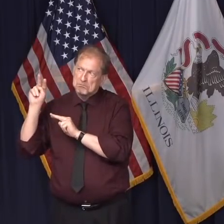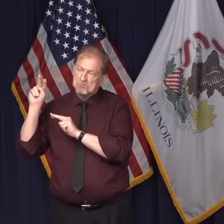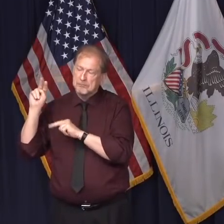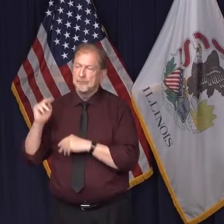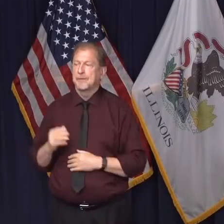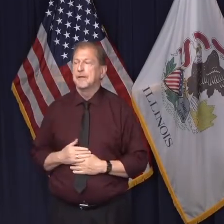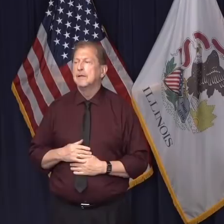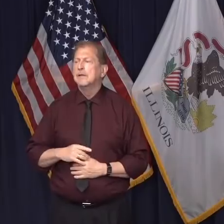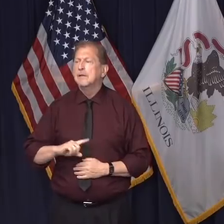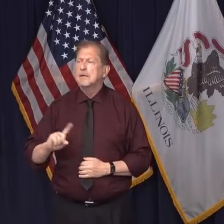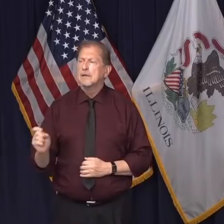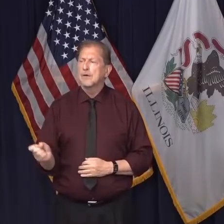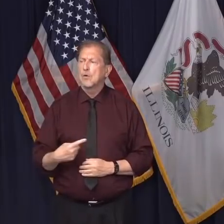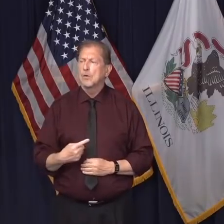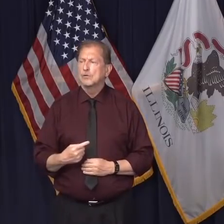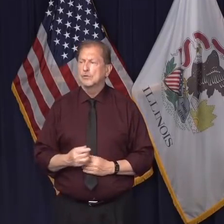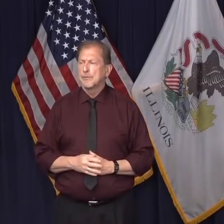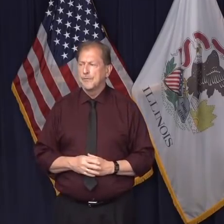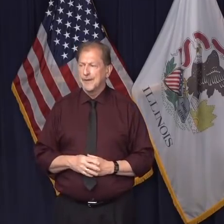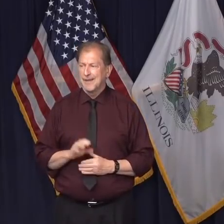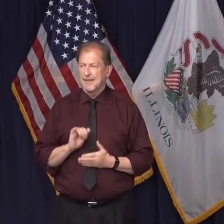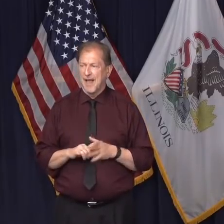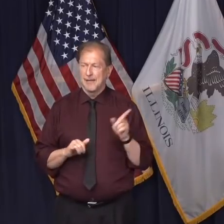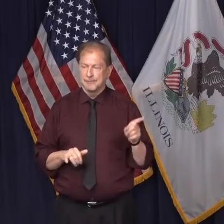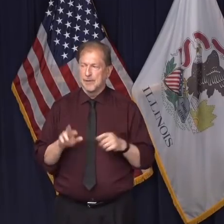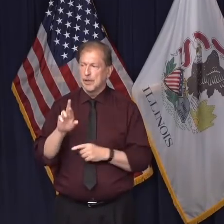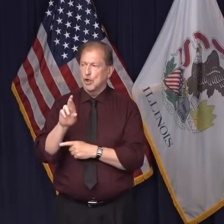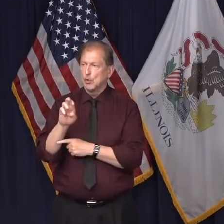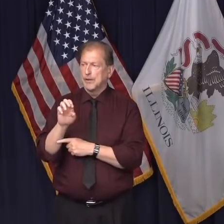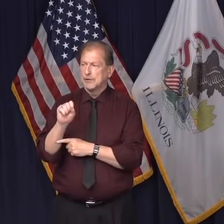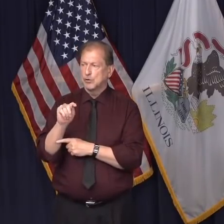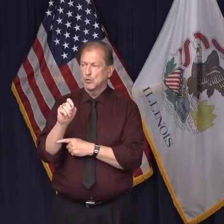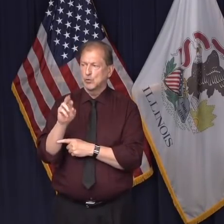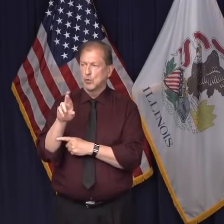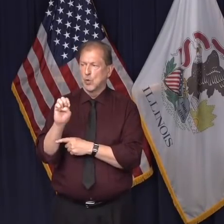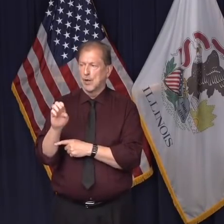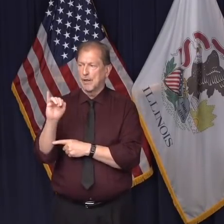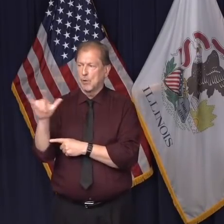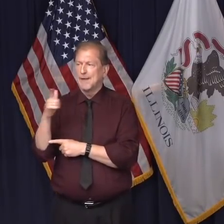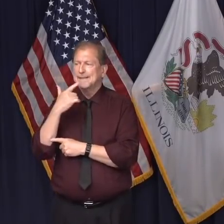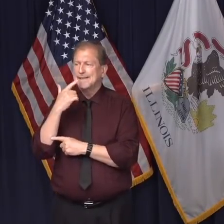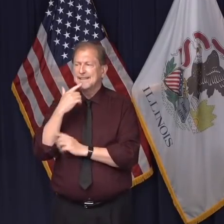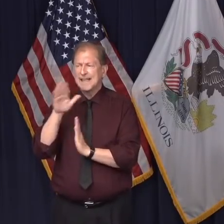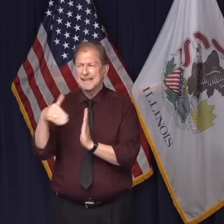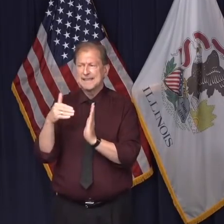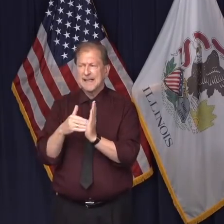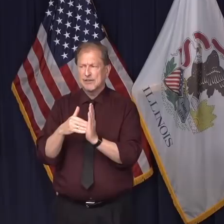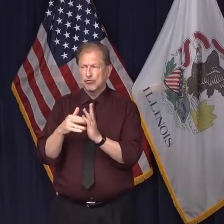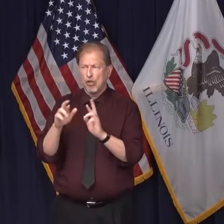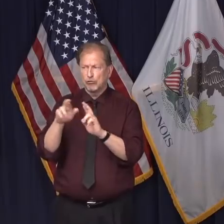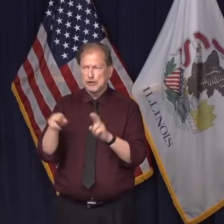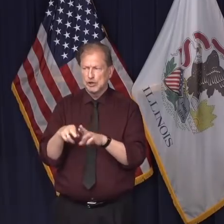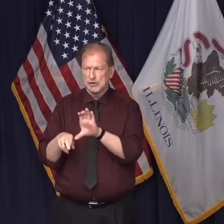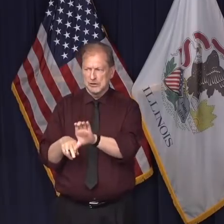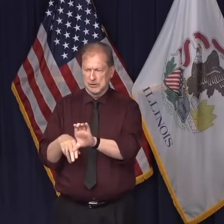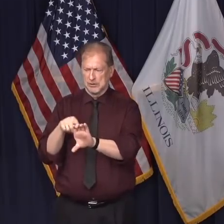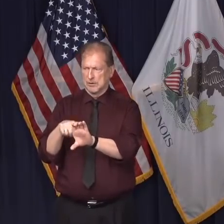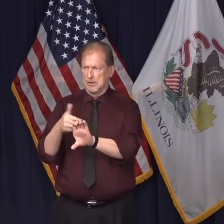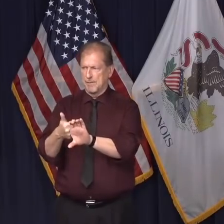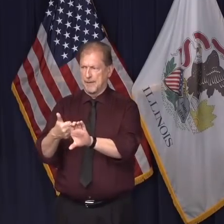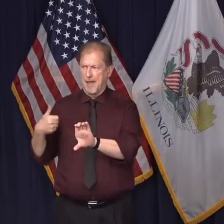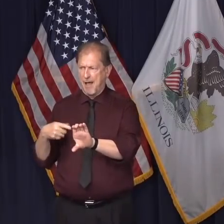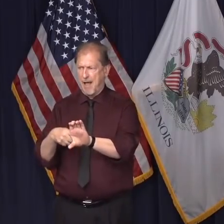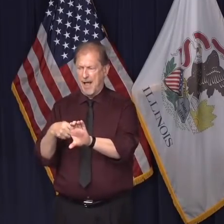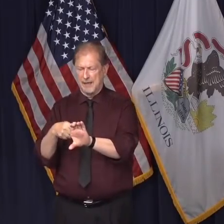from WMAY Radio. The Restore Illinois website today says the central region is not meeting one specific metric for phase 3 reopening, which is